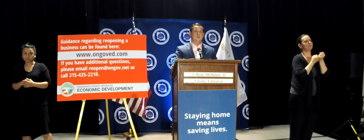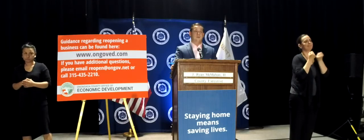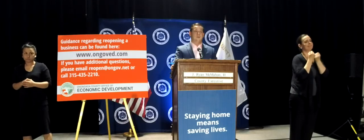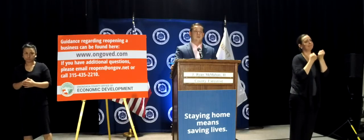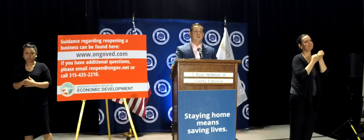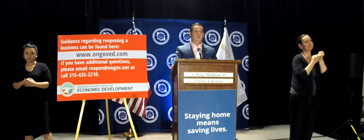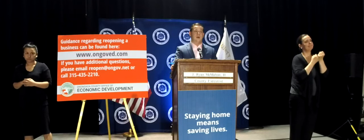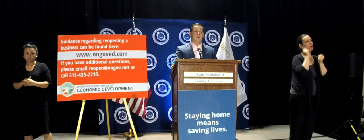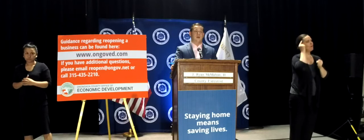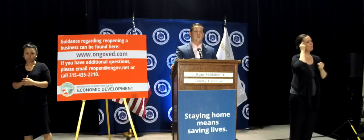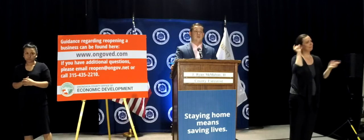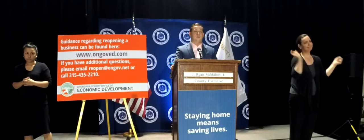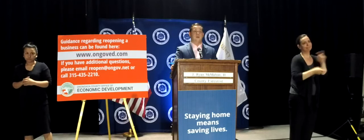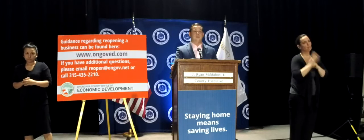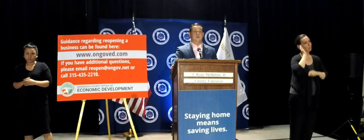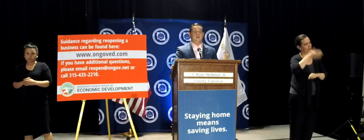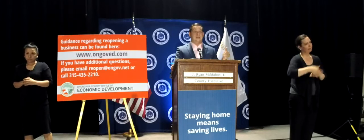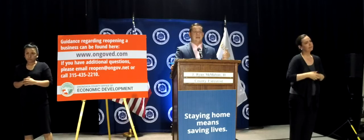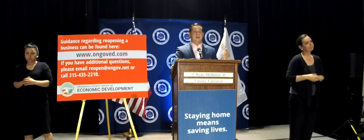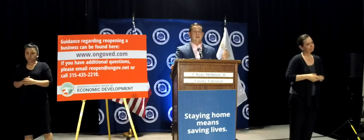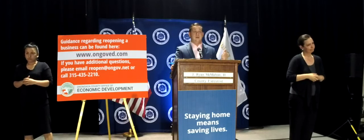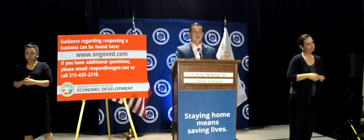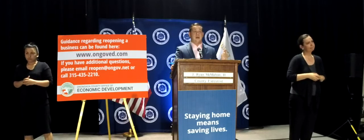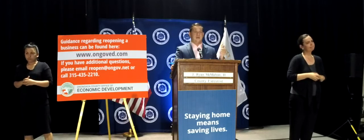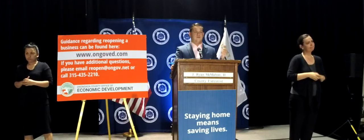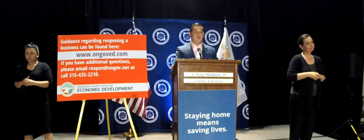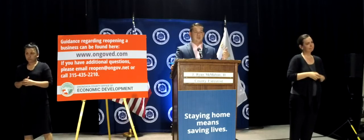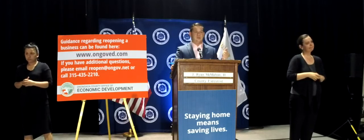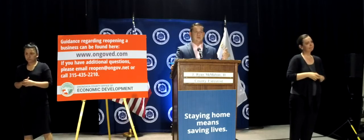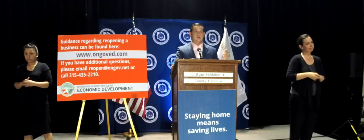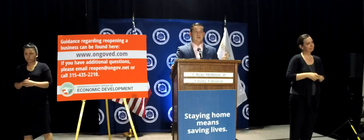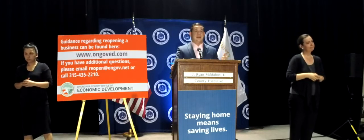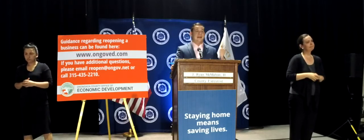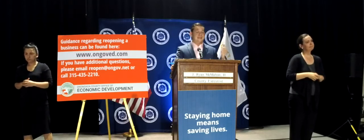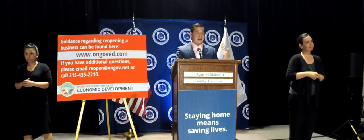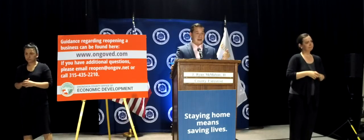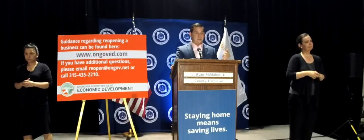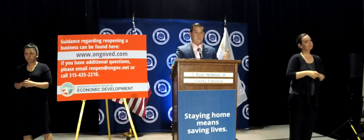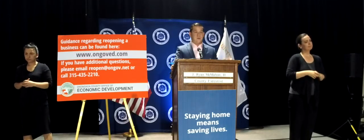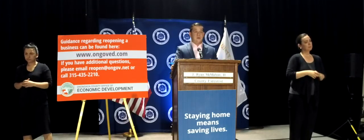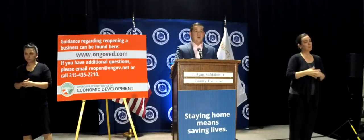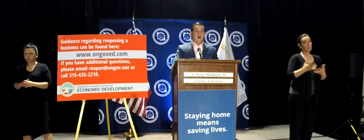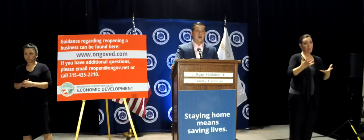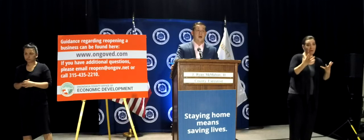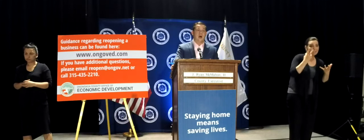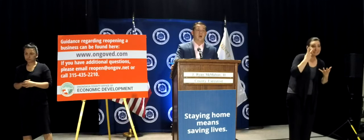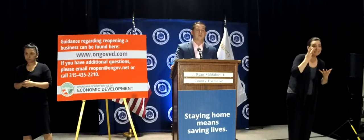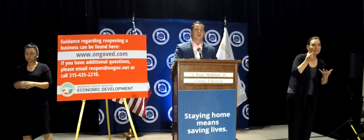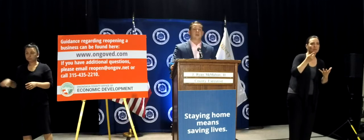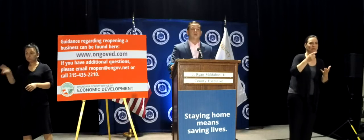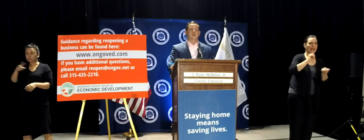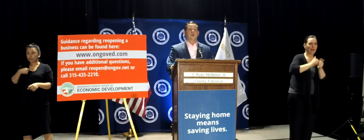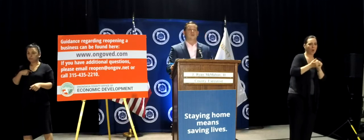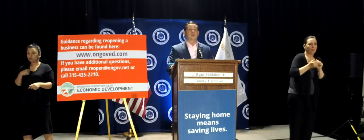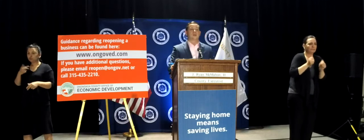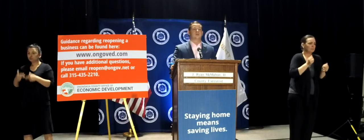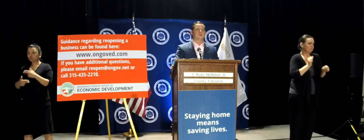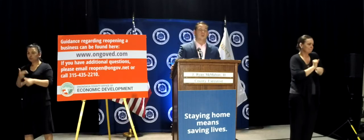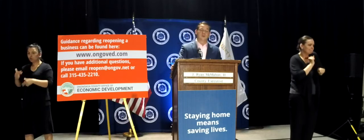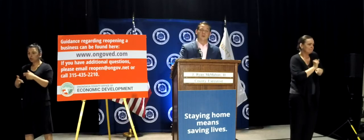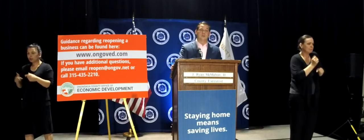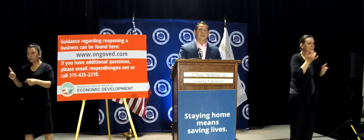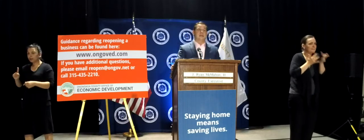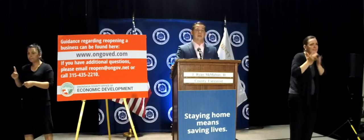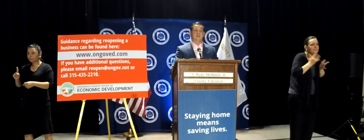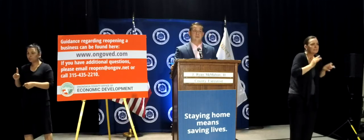want your government to be lean and efficient and on time. Our ability to do those things